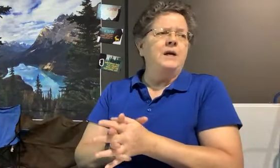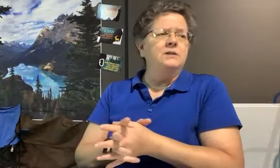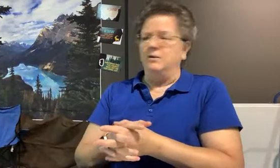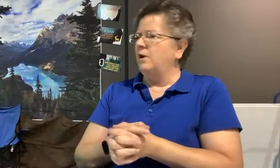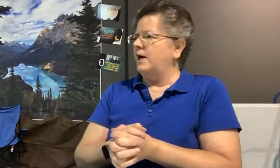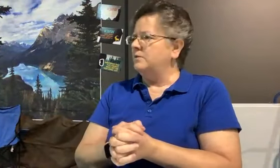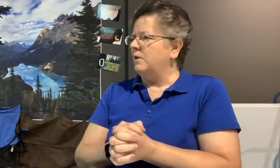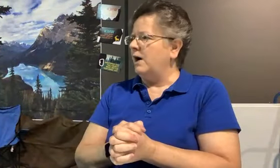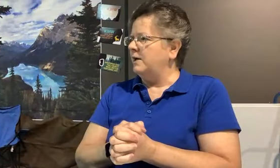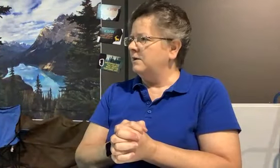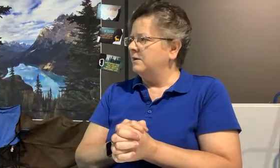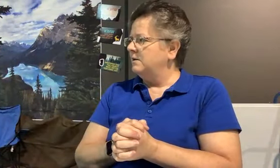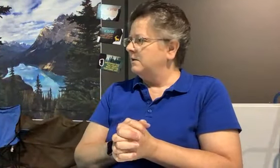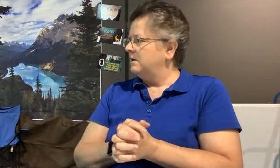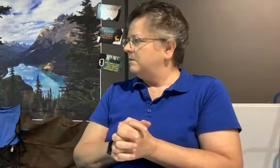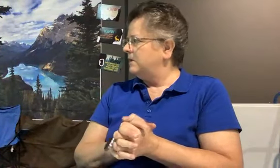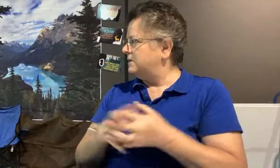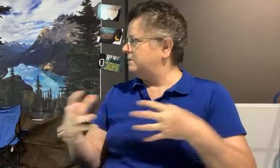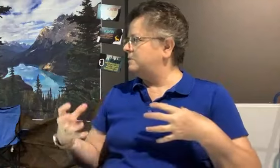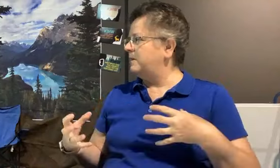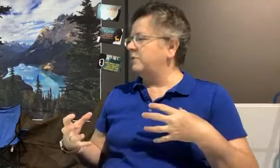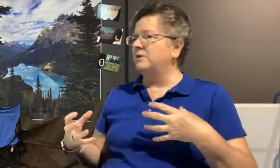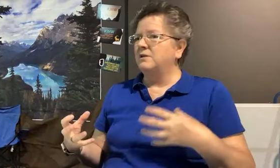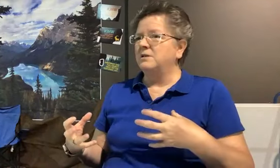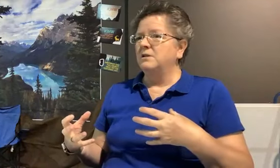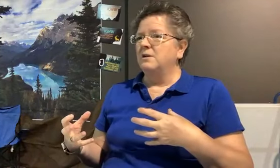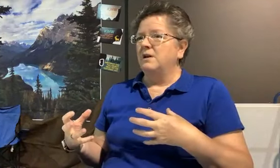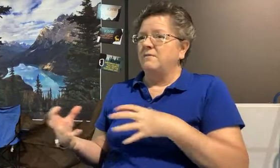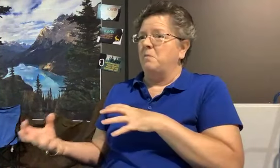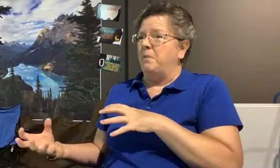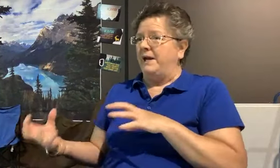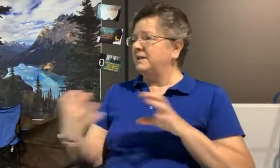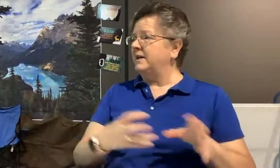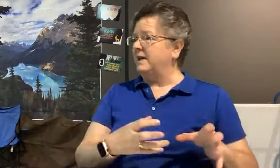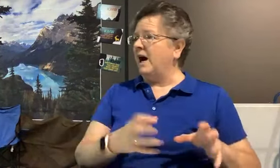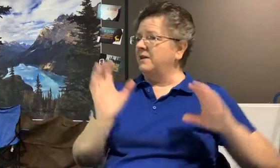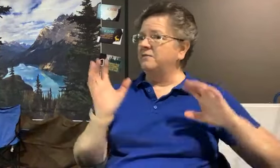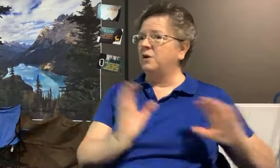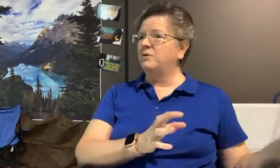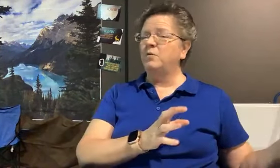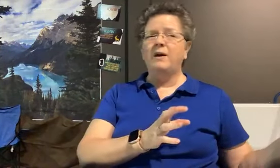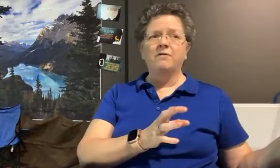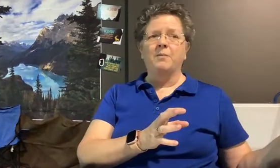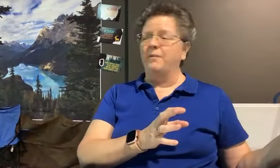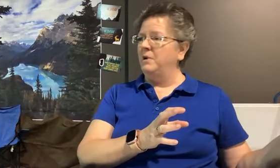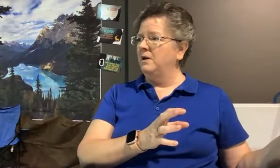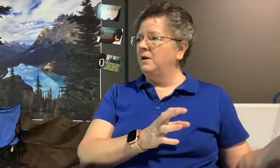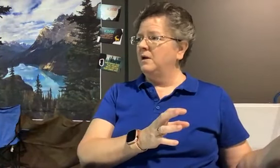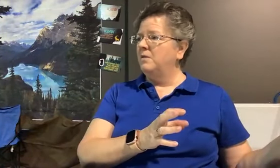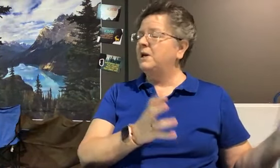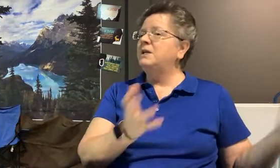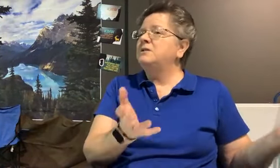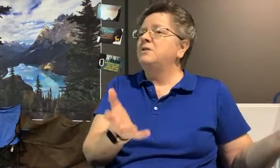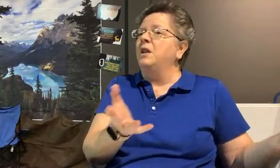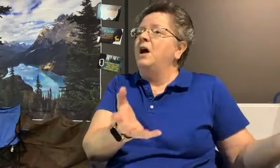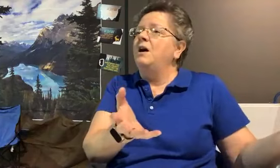amazing grace, right? Because these people, they've abandoned God. They've turned away from him. But he still